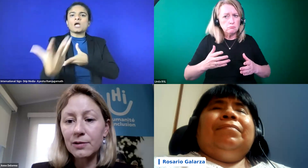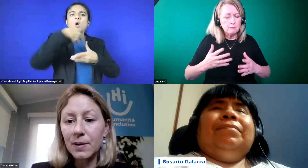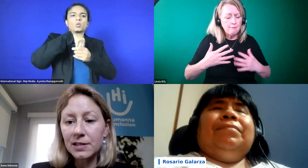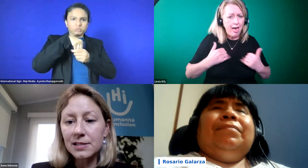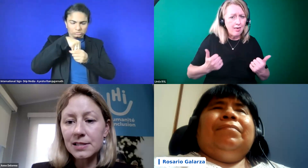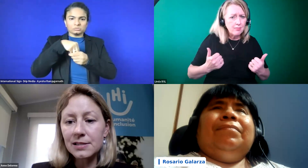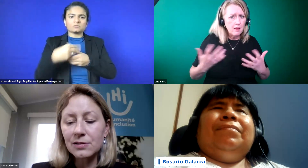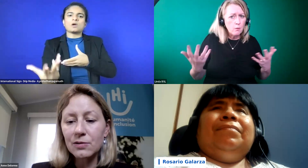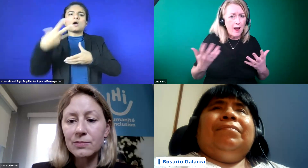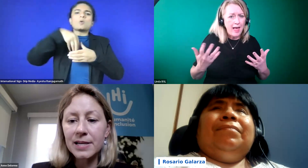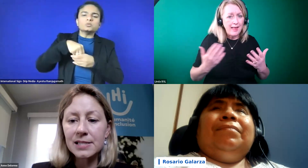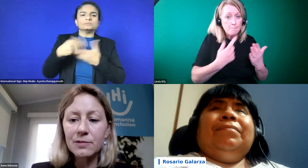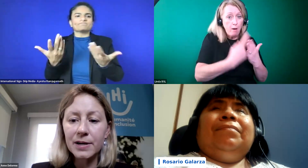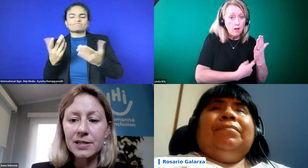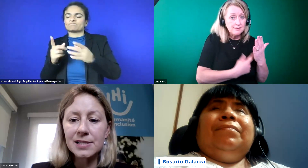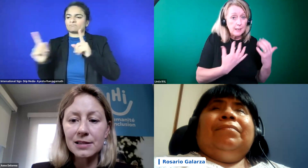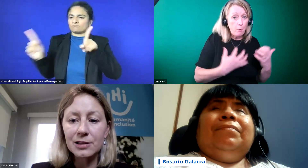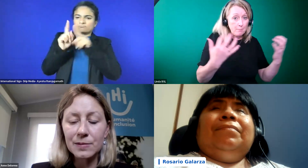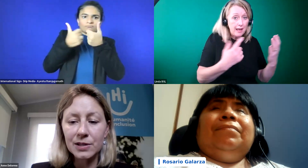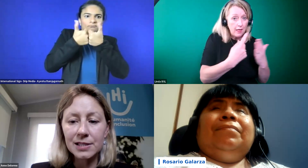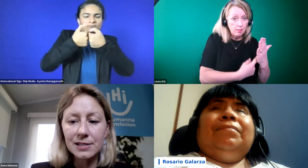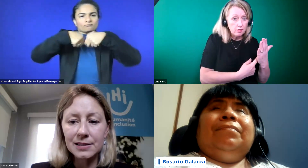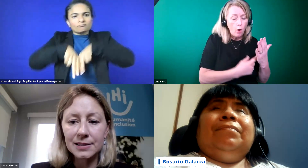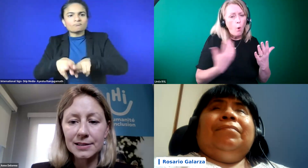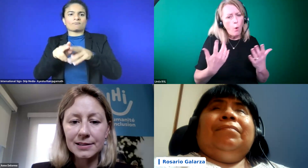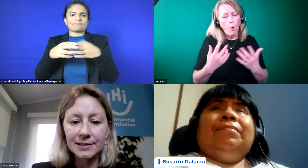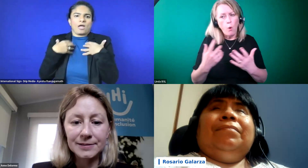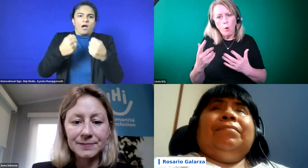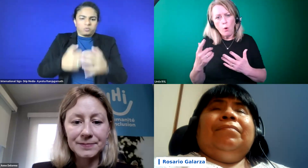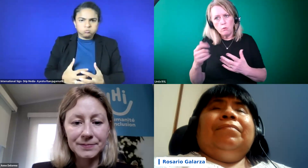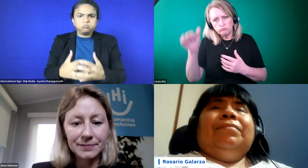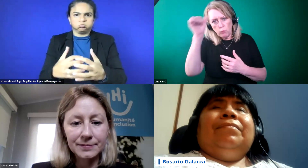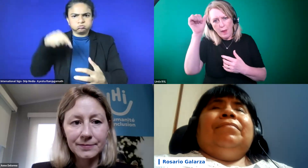public health policies or raising awareness in the communities?